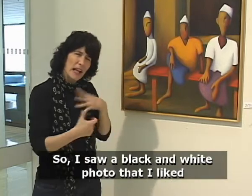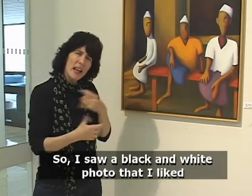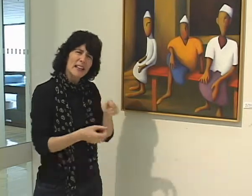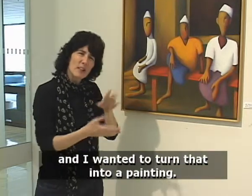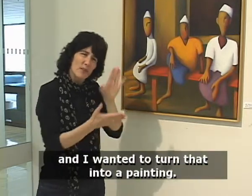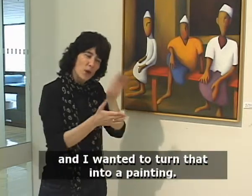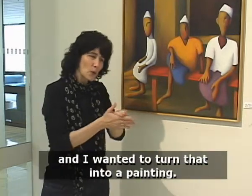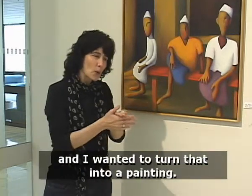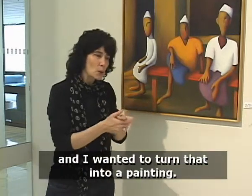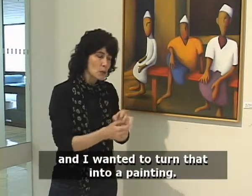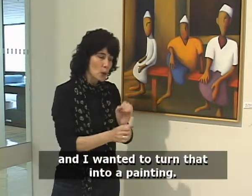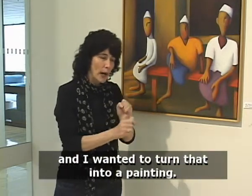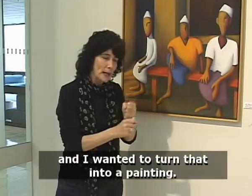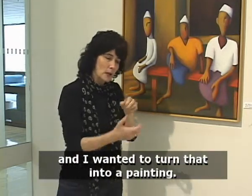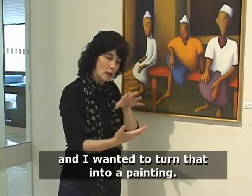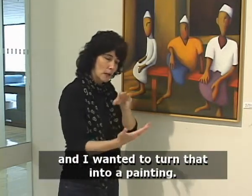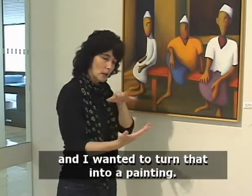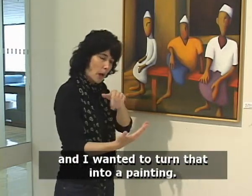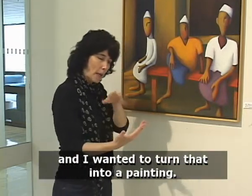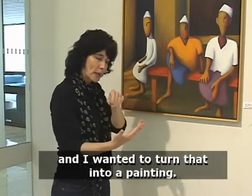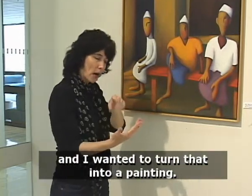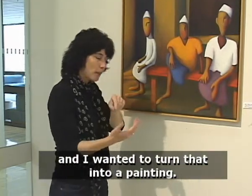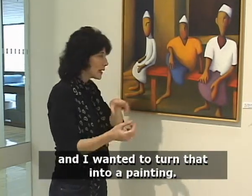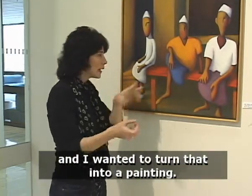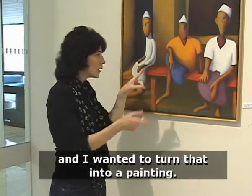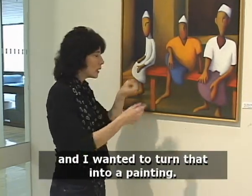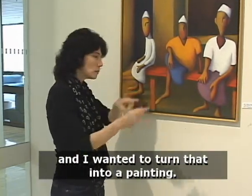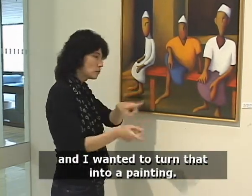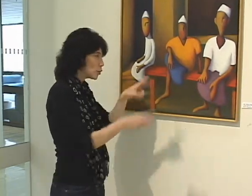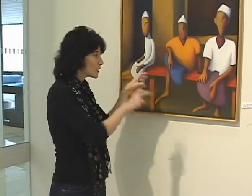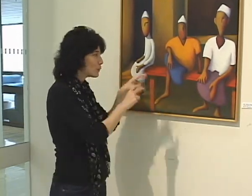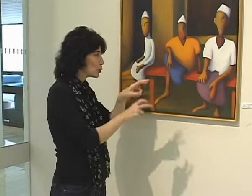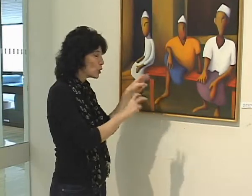and I wanted to turn that into a painting.